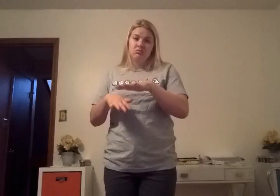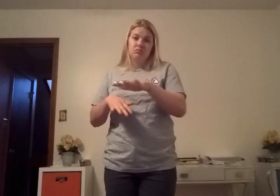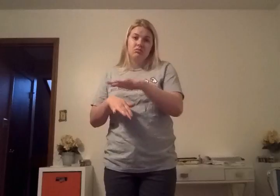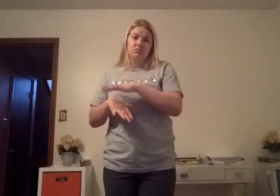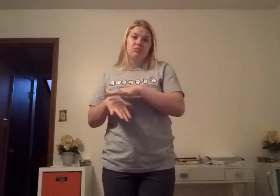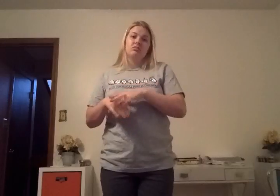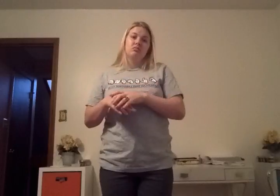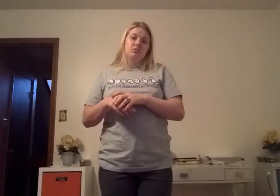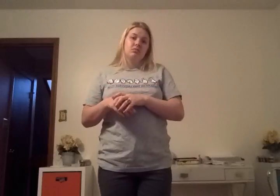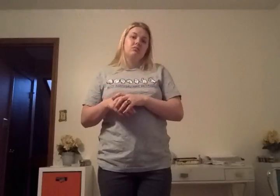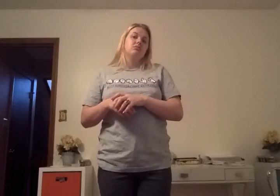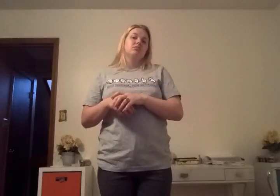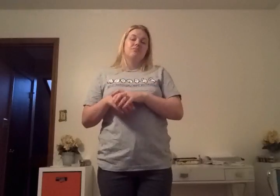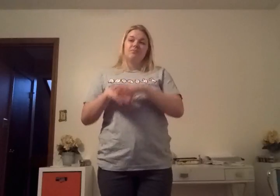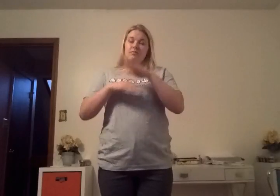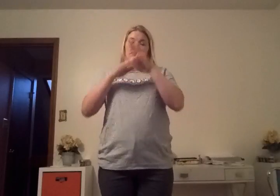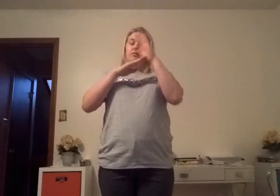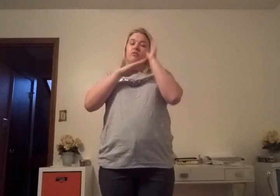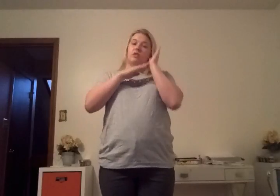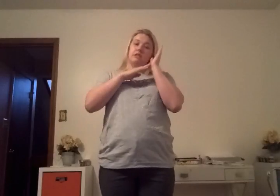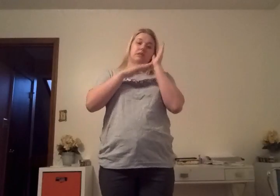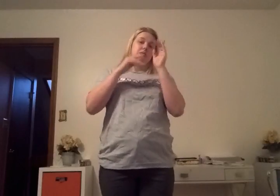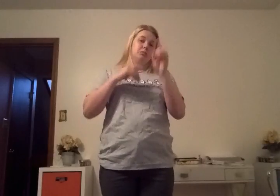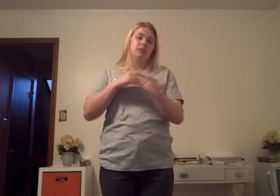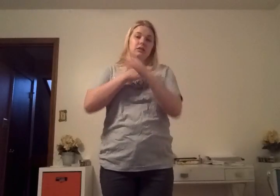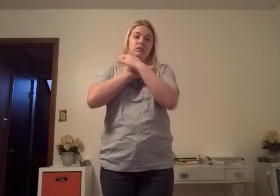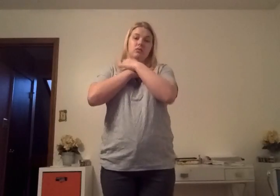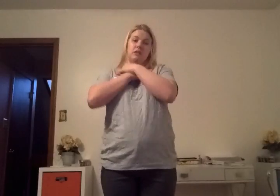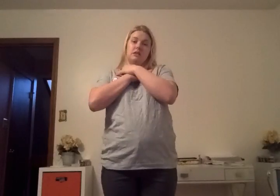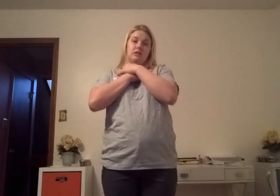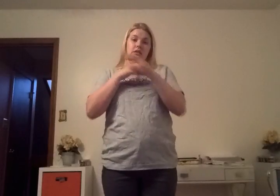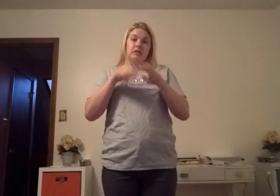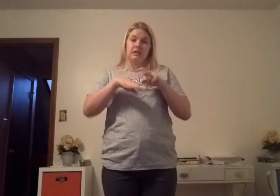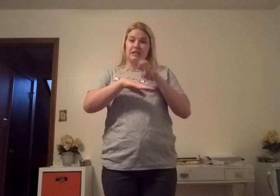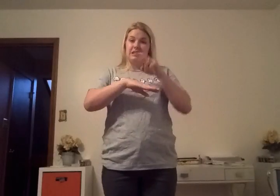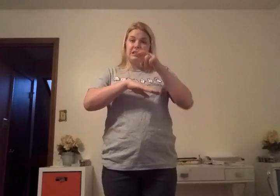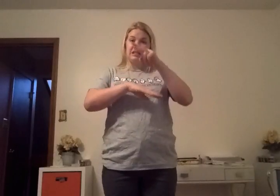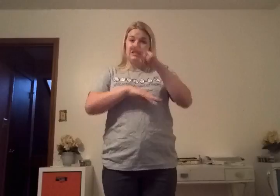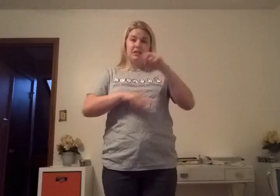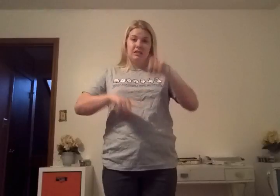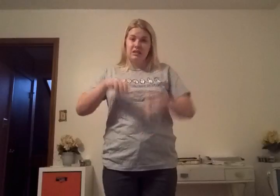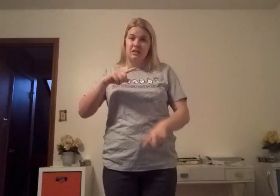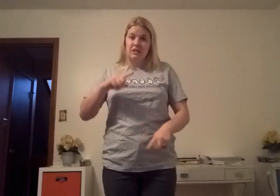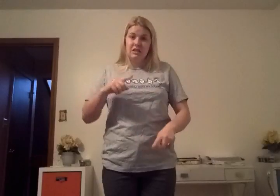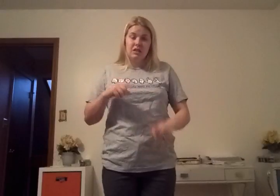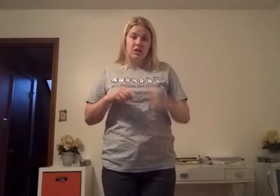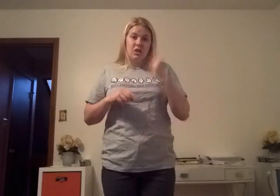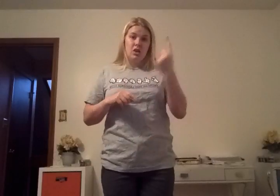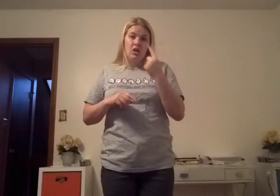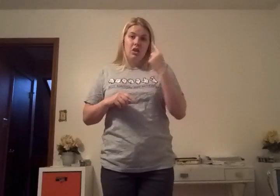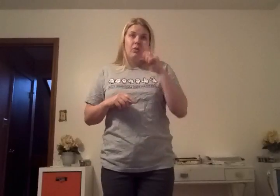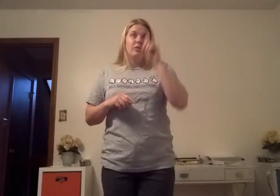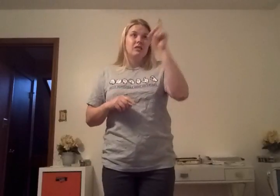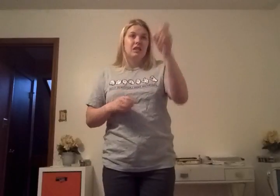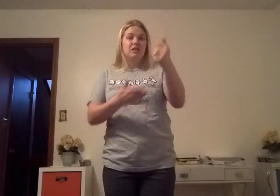an hour a day. You can't do any stairs or anything crazy. It was hard because you constantly needed to ask for help. Yeah. I think one of the most